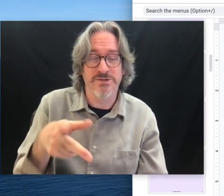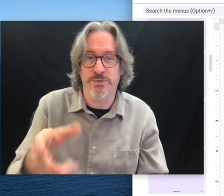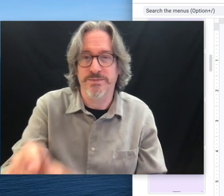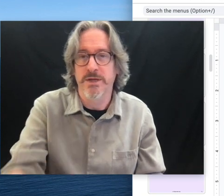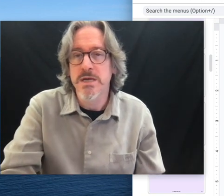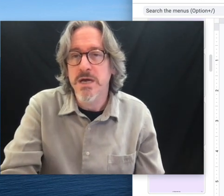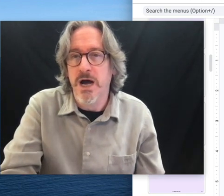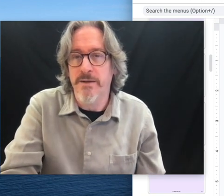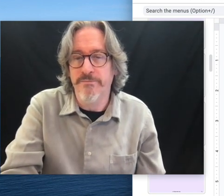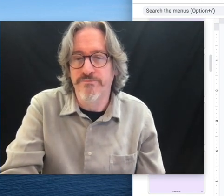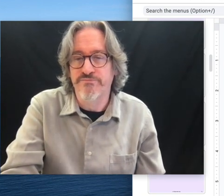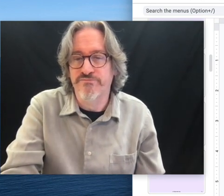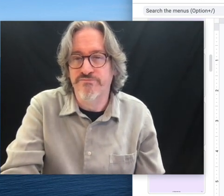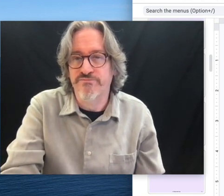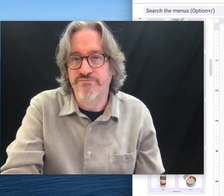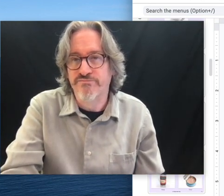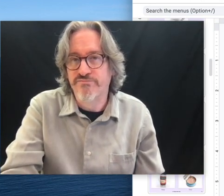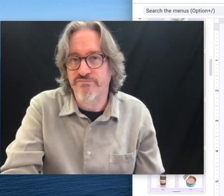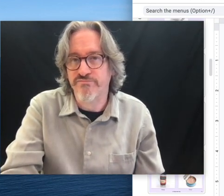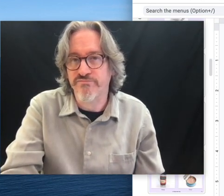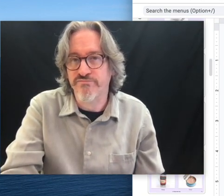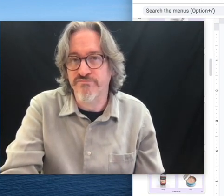S-O-U-P, soup.